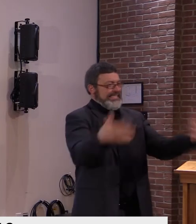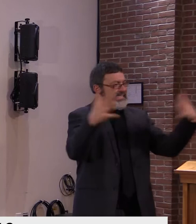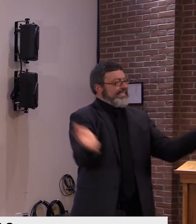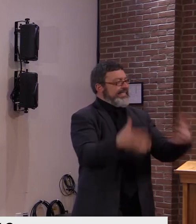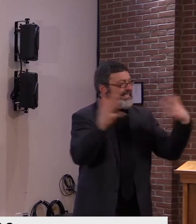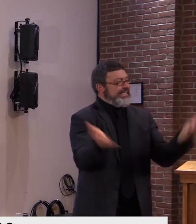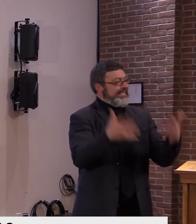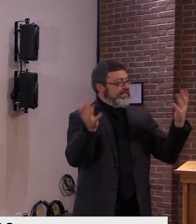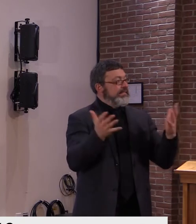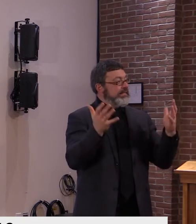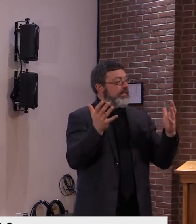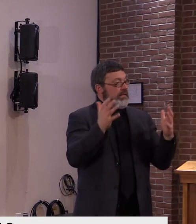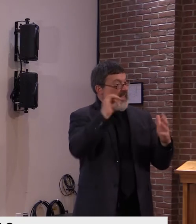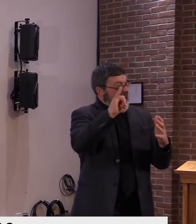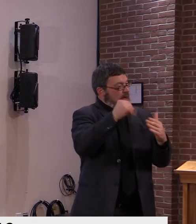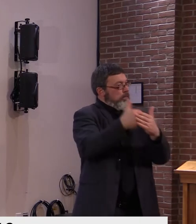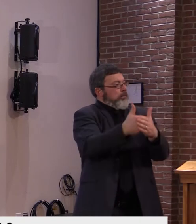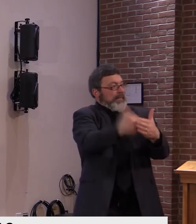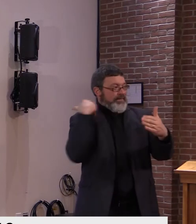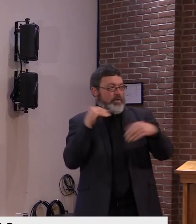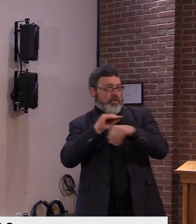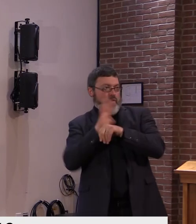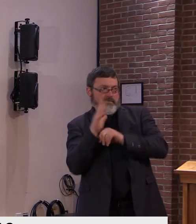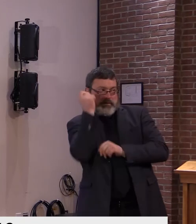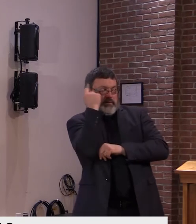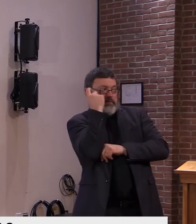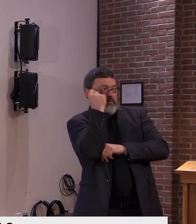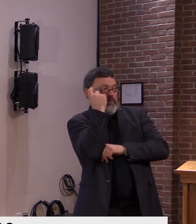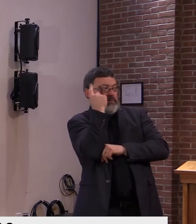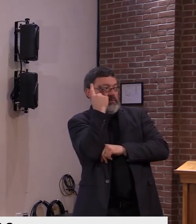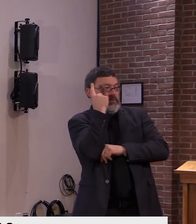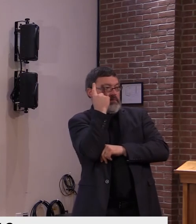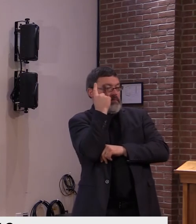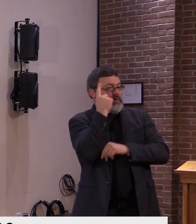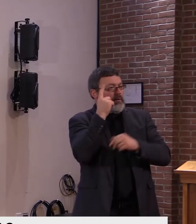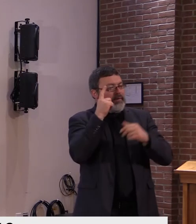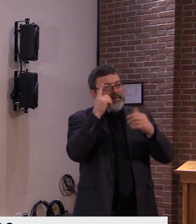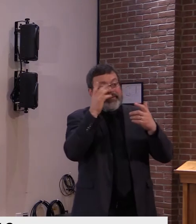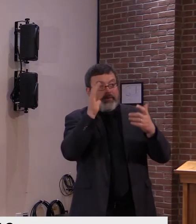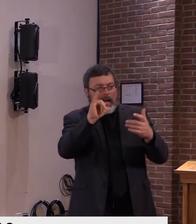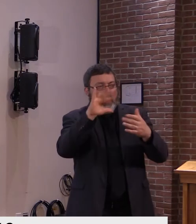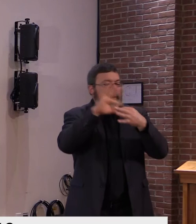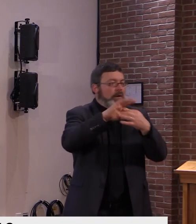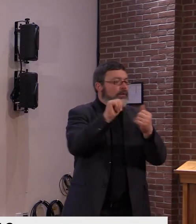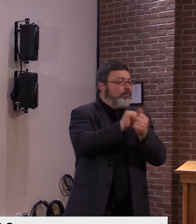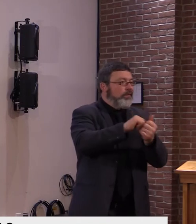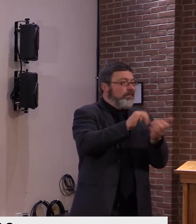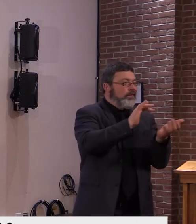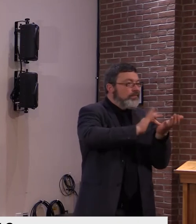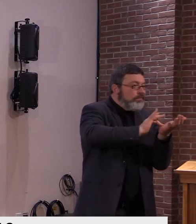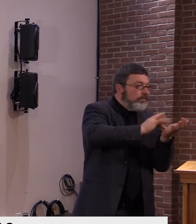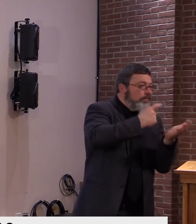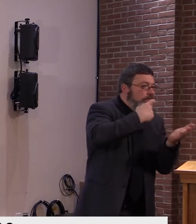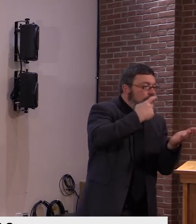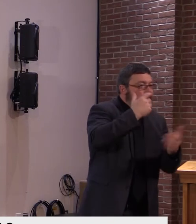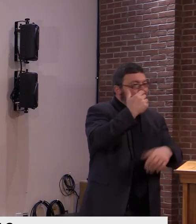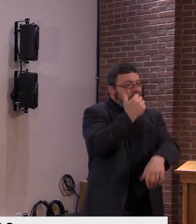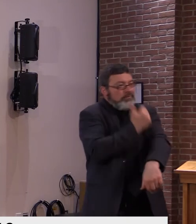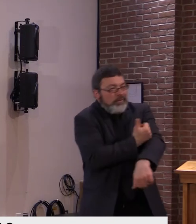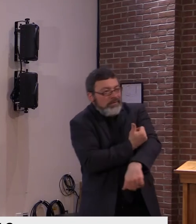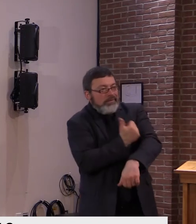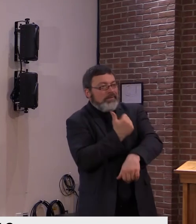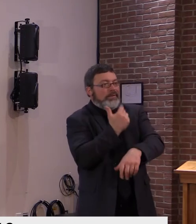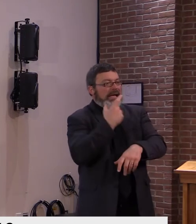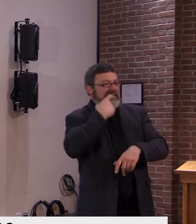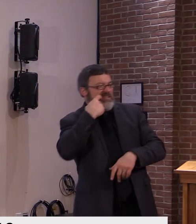does somewhat interfere with all those initiatives. But I want to bring to everybody's attention the fact that